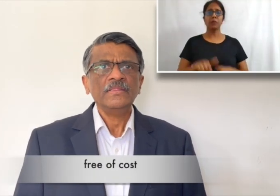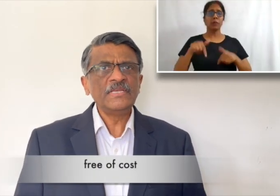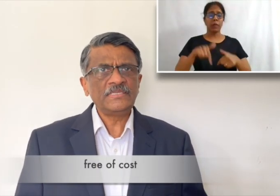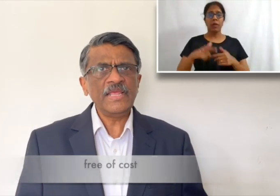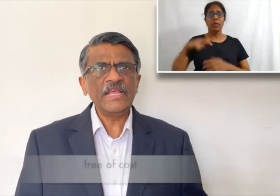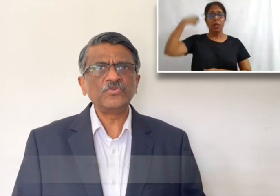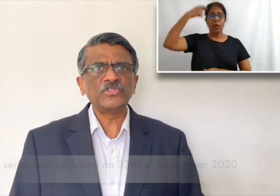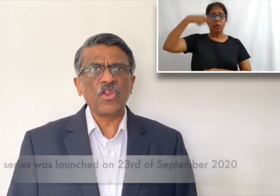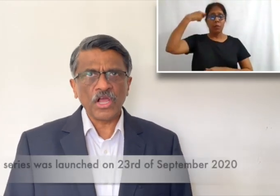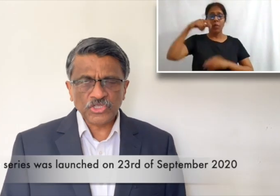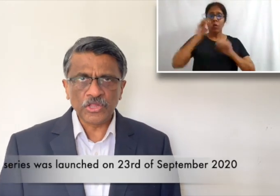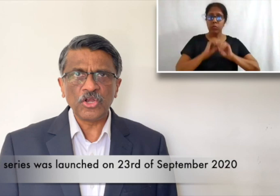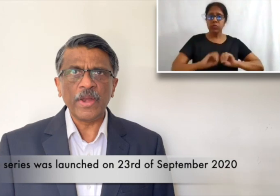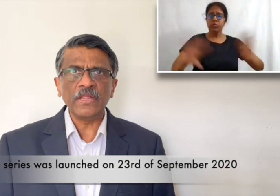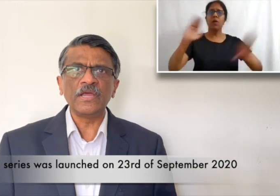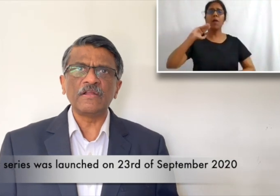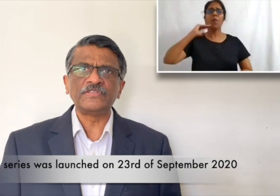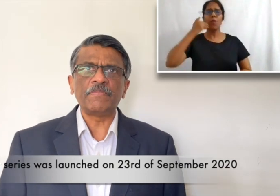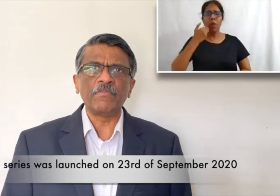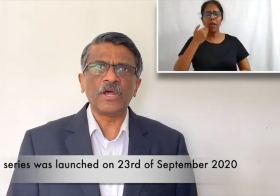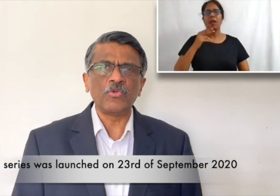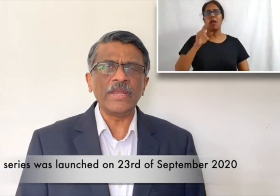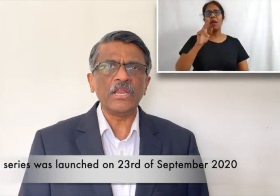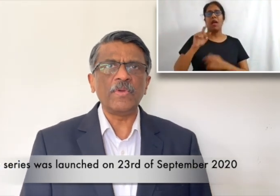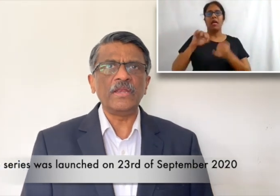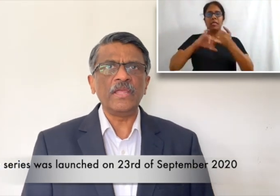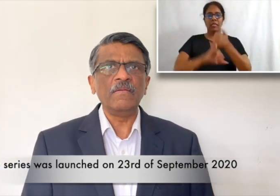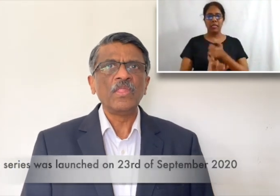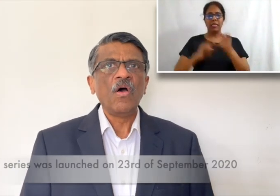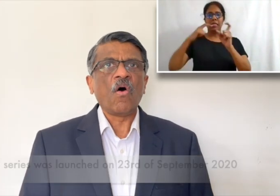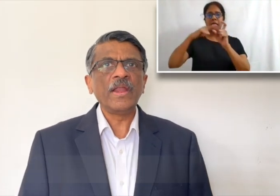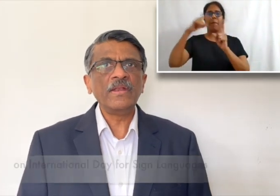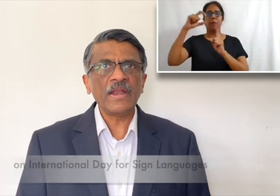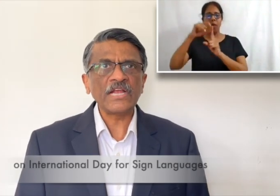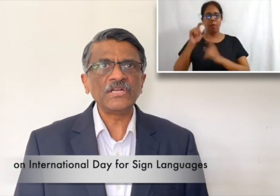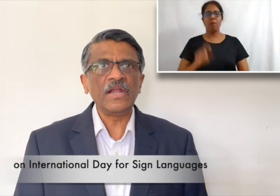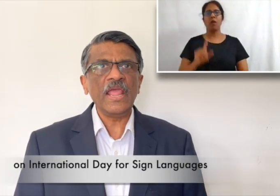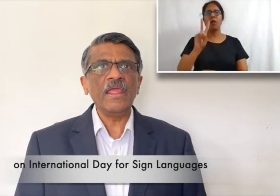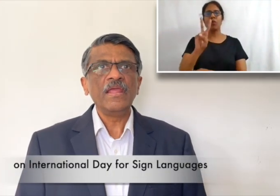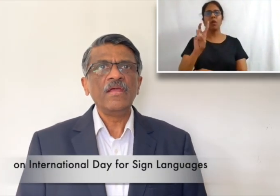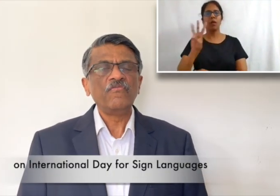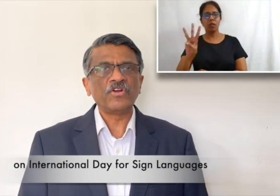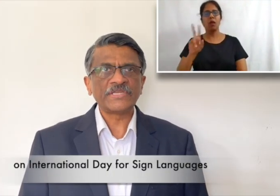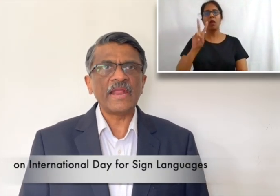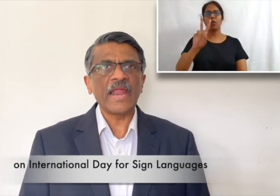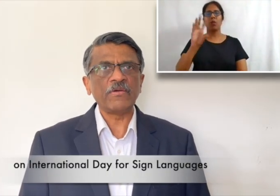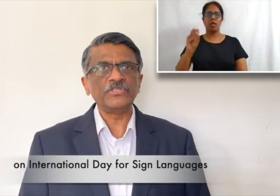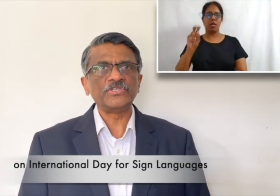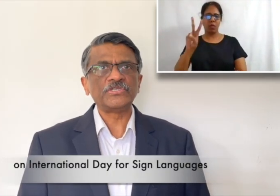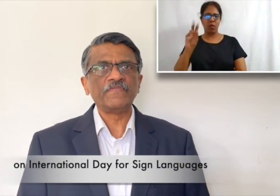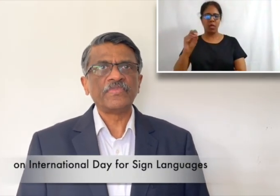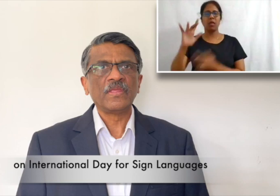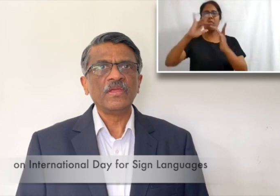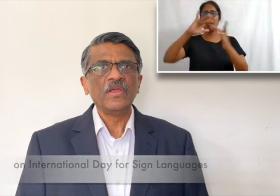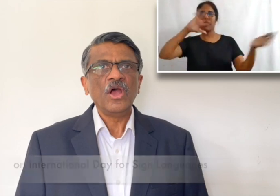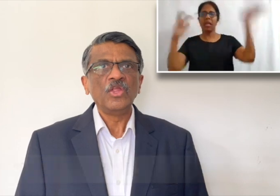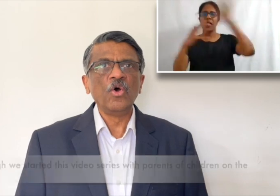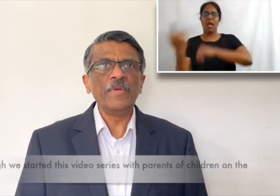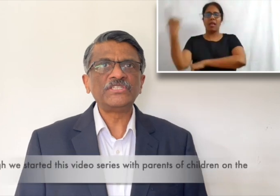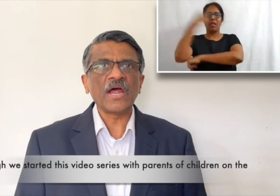This series was launched on the 23rd of September 2020 on International Day for Sign Languages. Though we